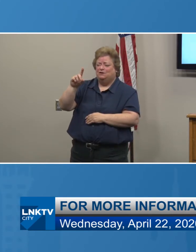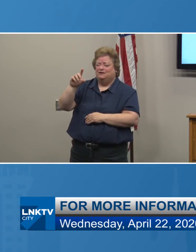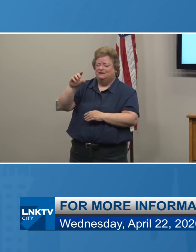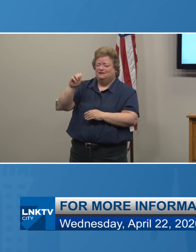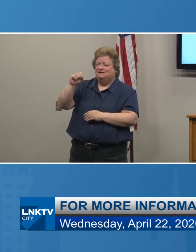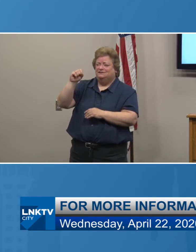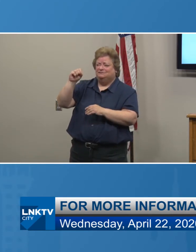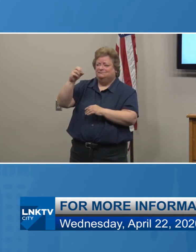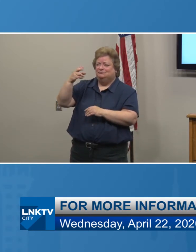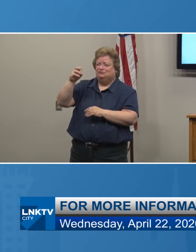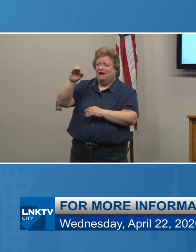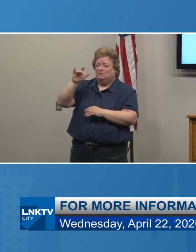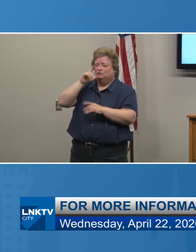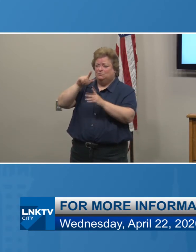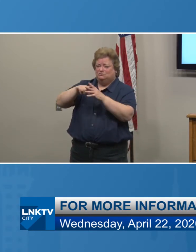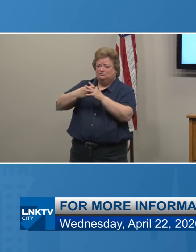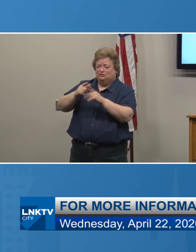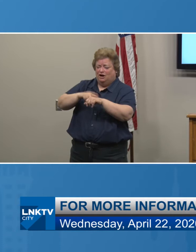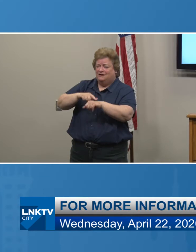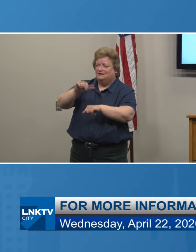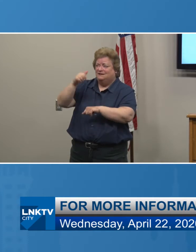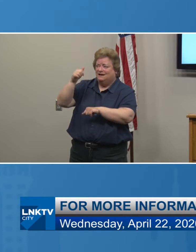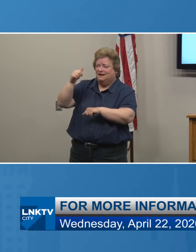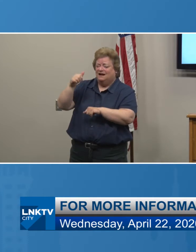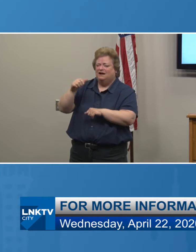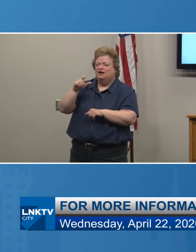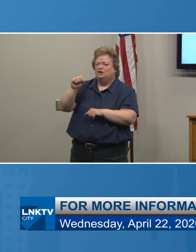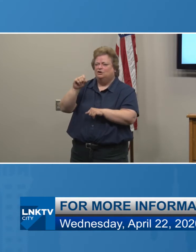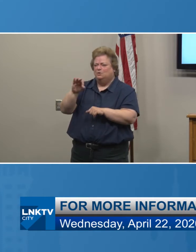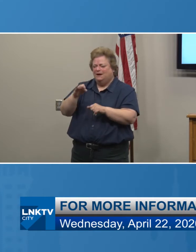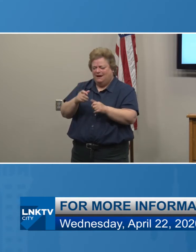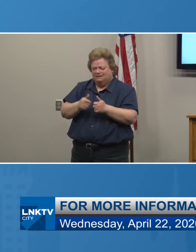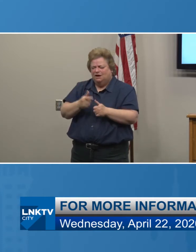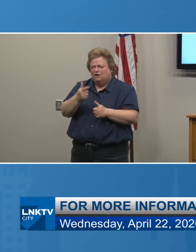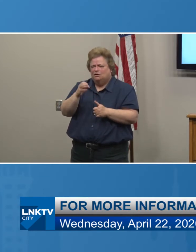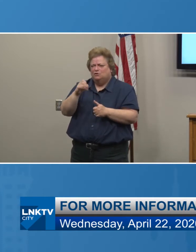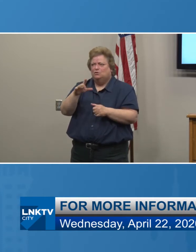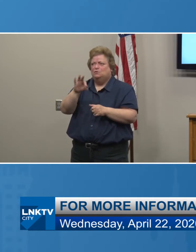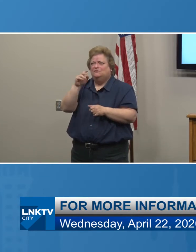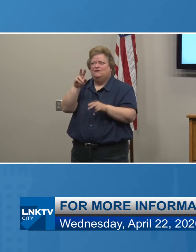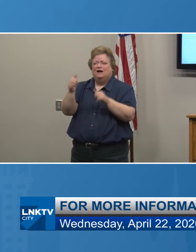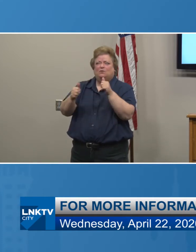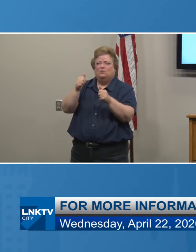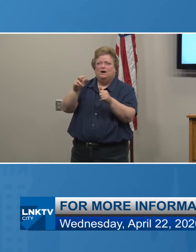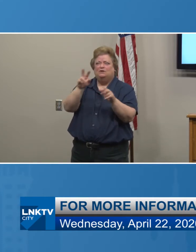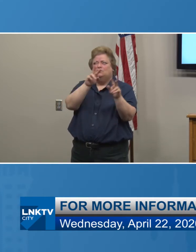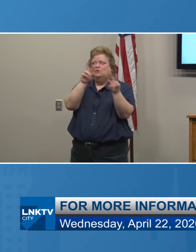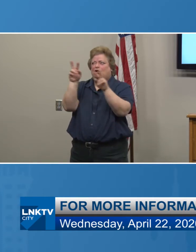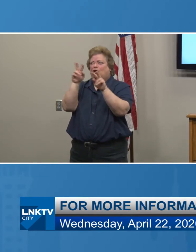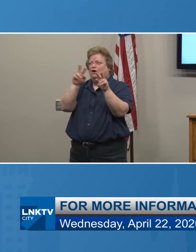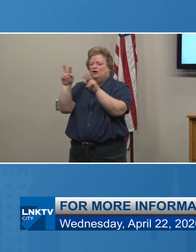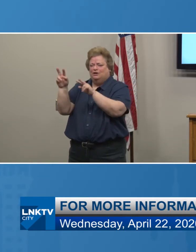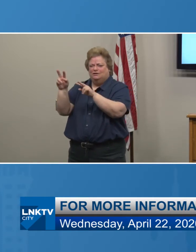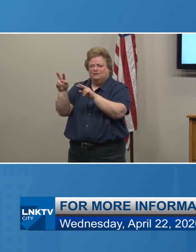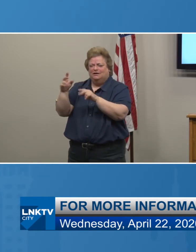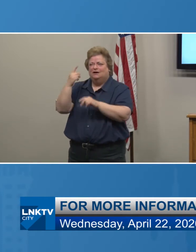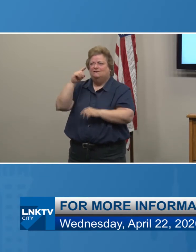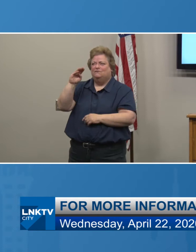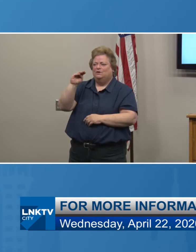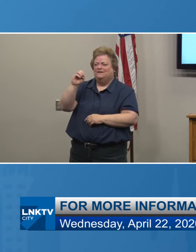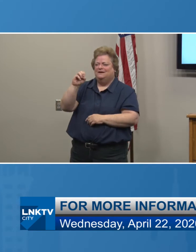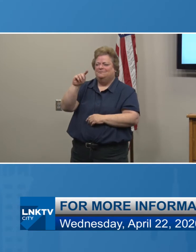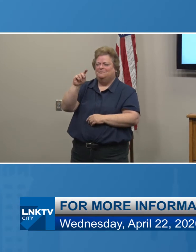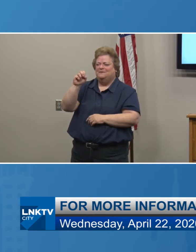o'clock. You can Google what part of the sky to look in and what the constellations look like around the meteor